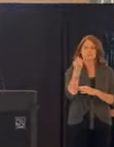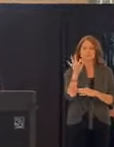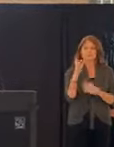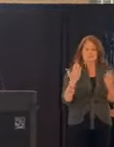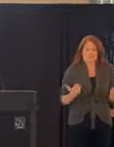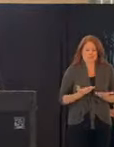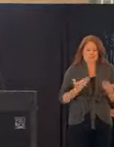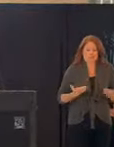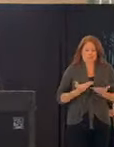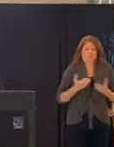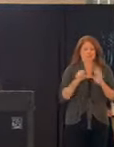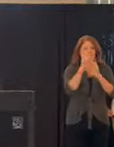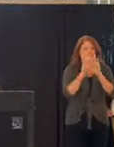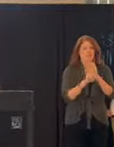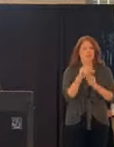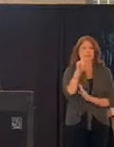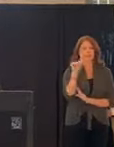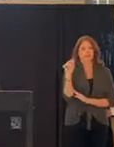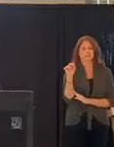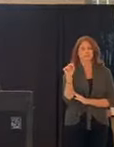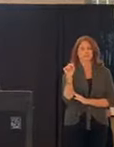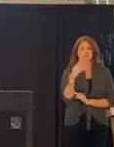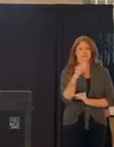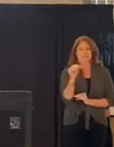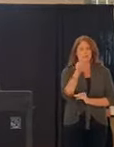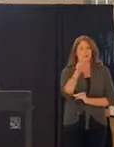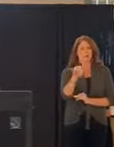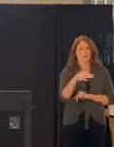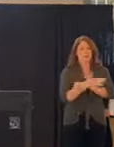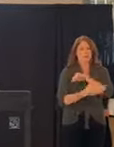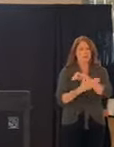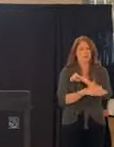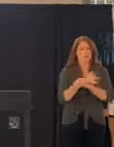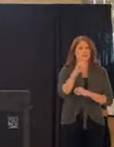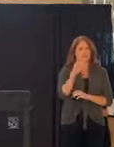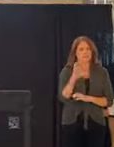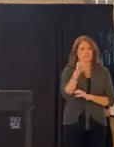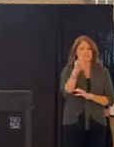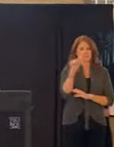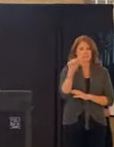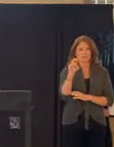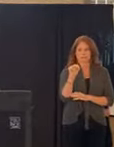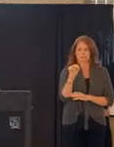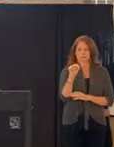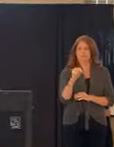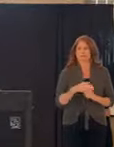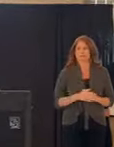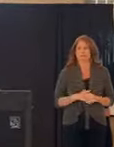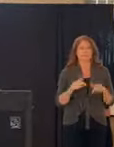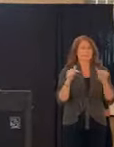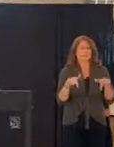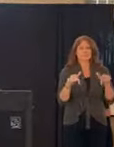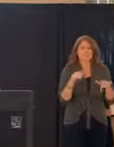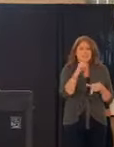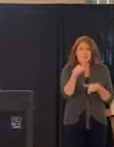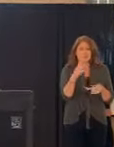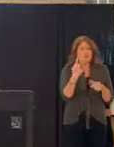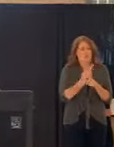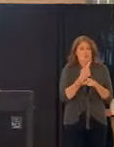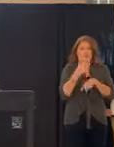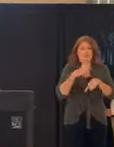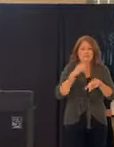here in the state of Kansas and Wyandotte County, Kansas City, Kansas. This is no time